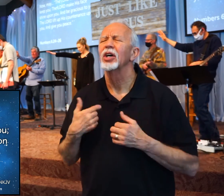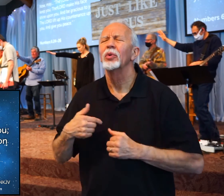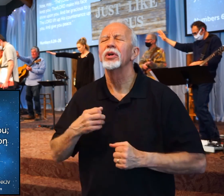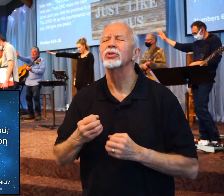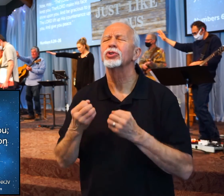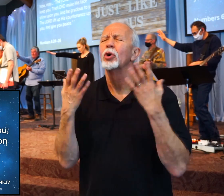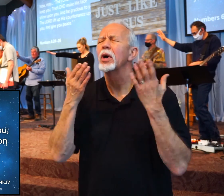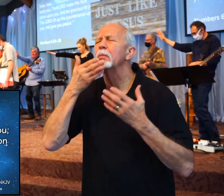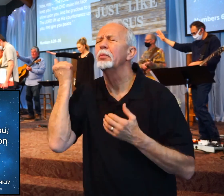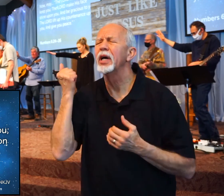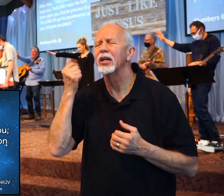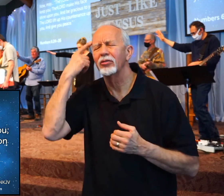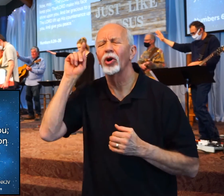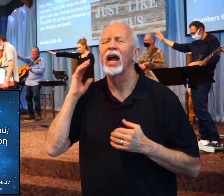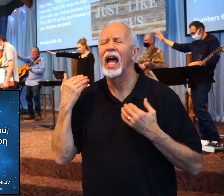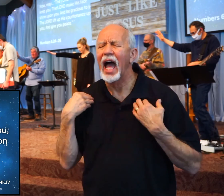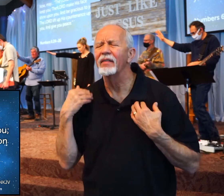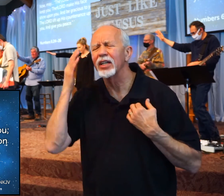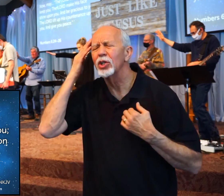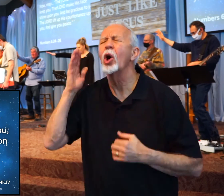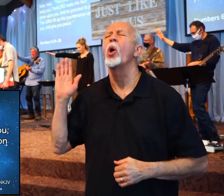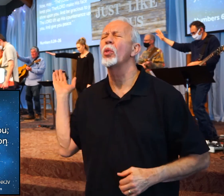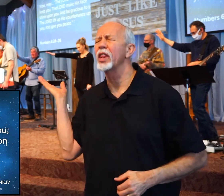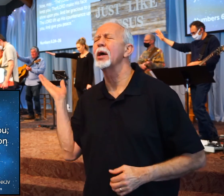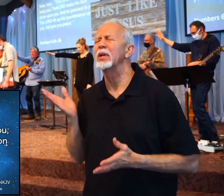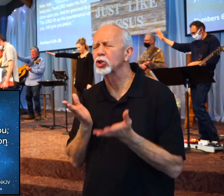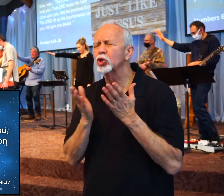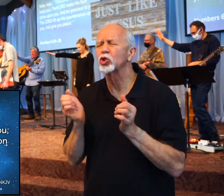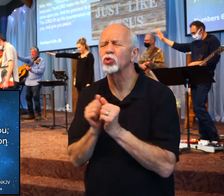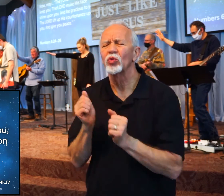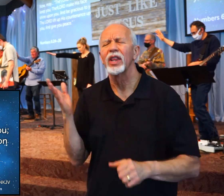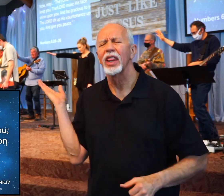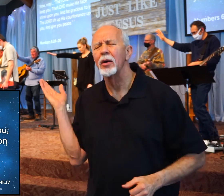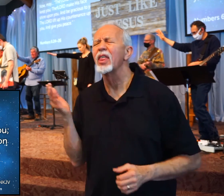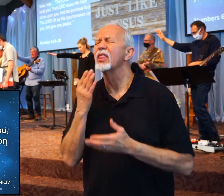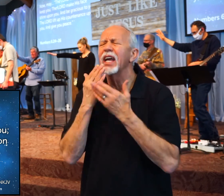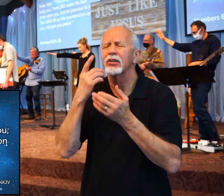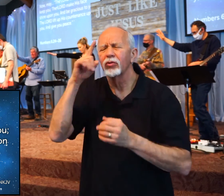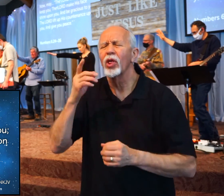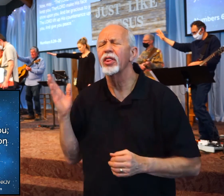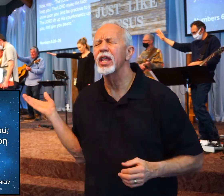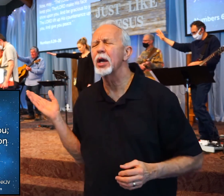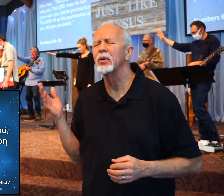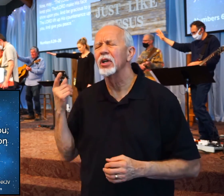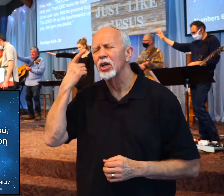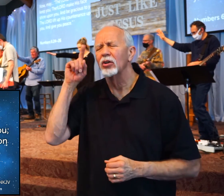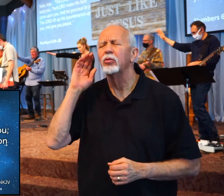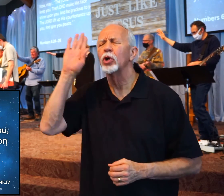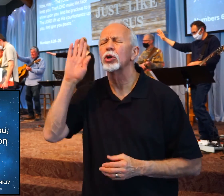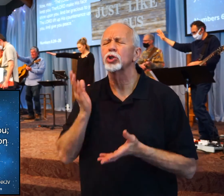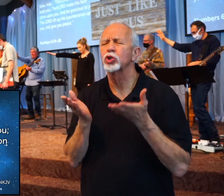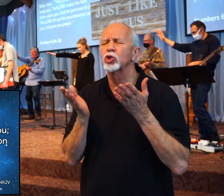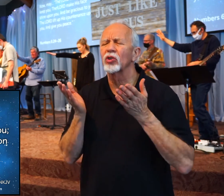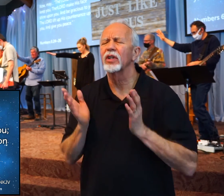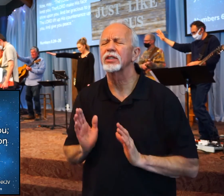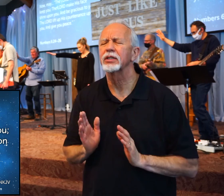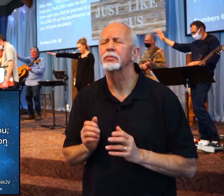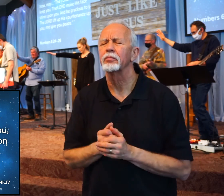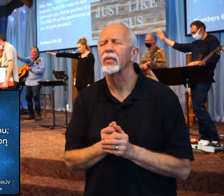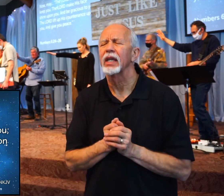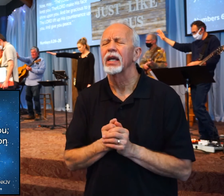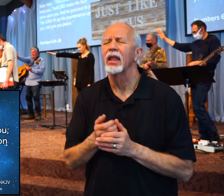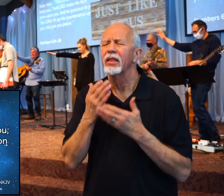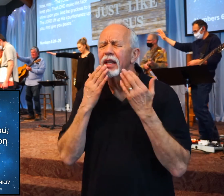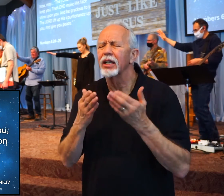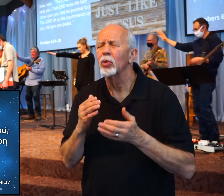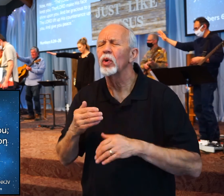much better for having known and served with them. Thank you for them. Thank you for your servants. And Lord, we send